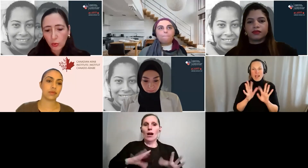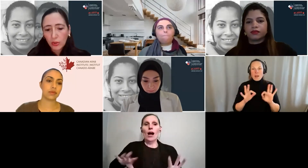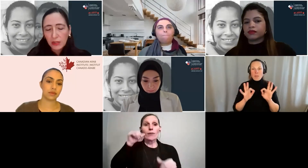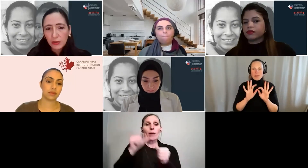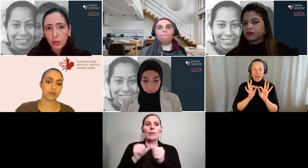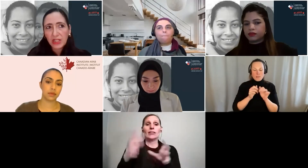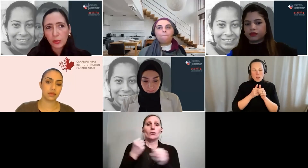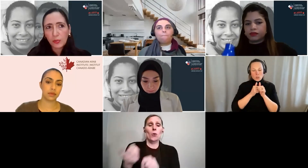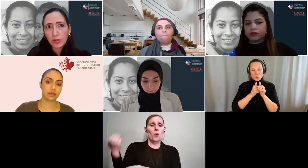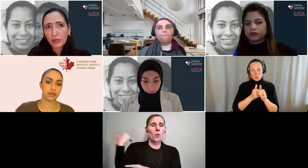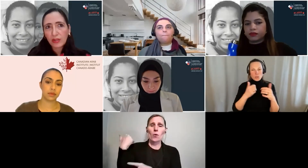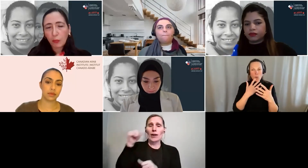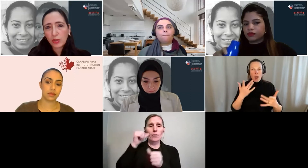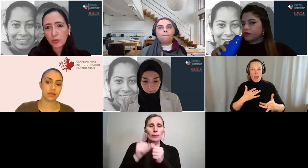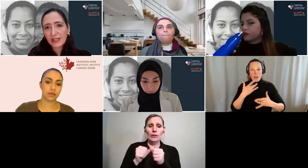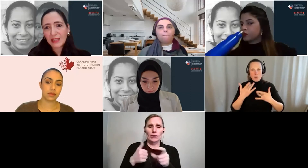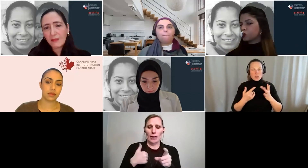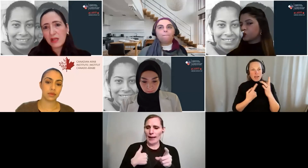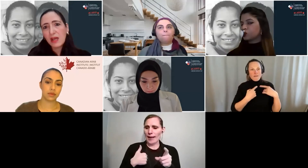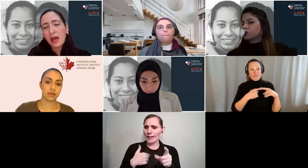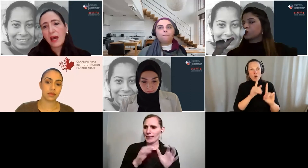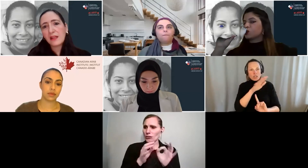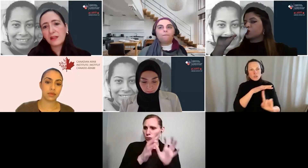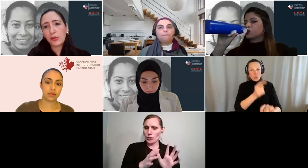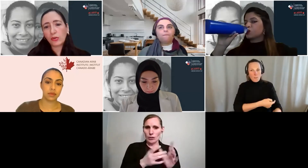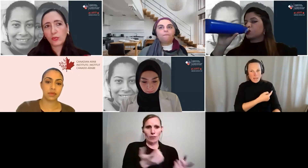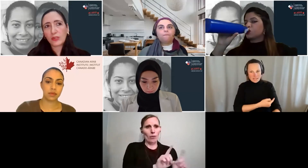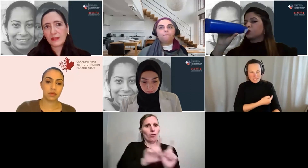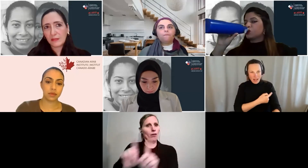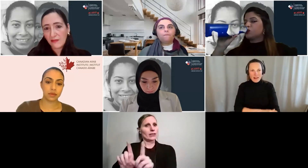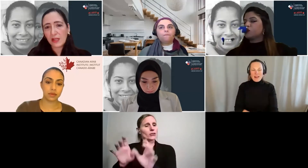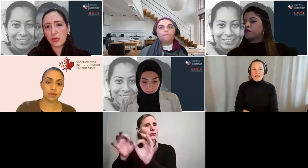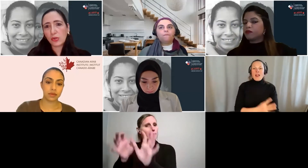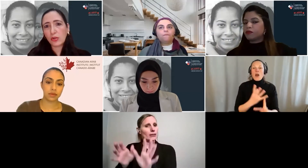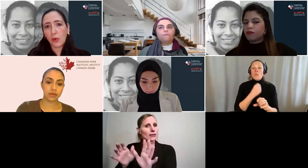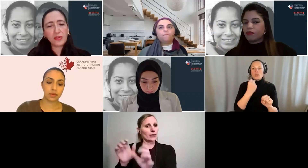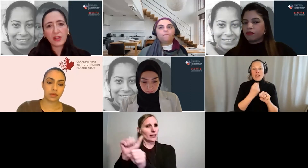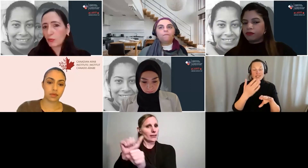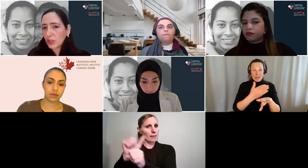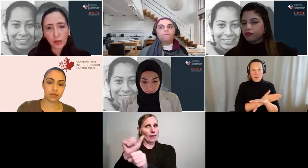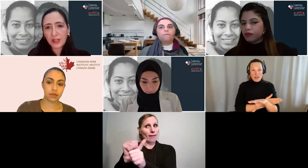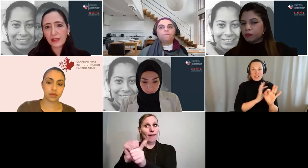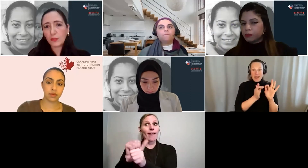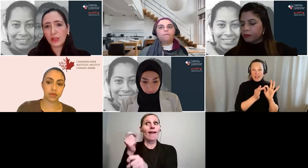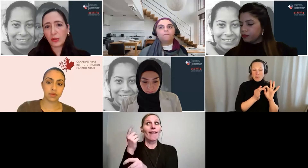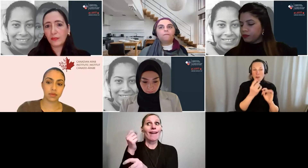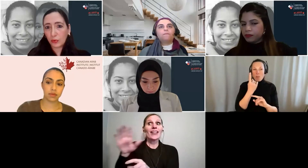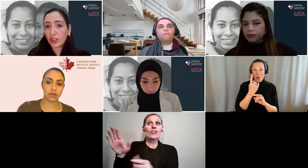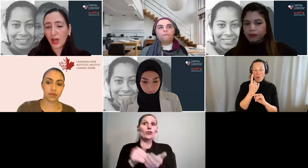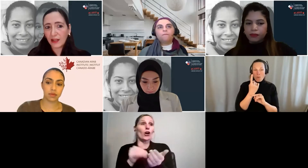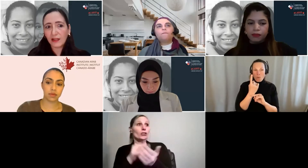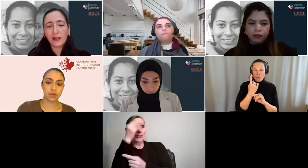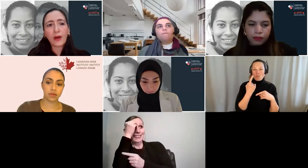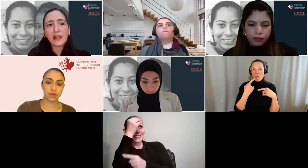years ago, an interpreter that went to an assignment, and the doctor was giving the news to the mother that there was nothing else to be done